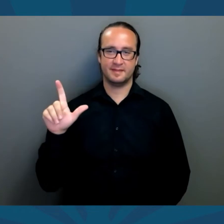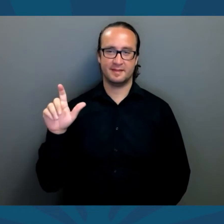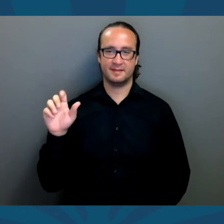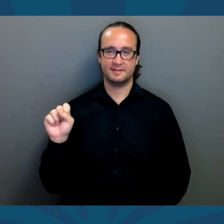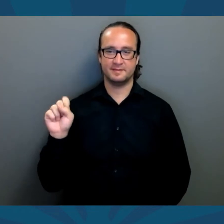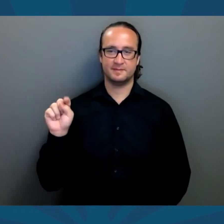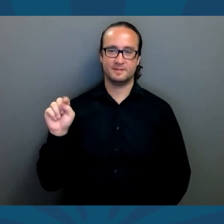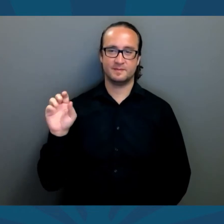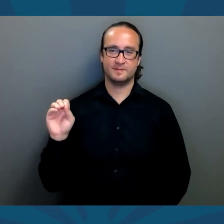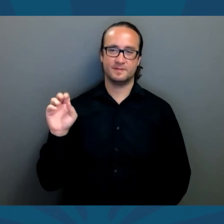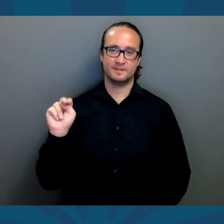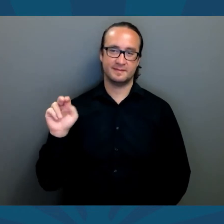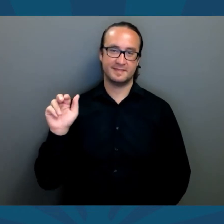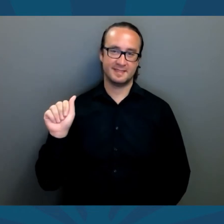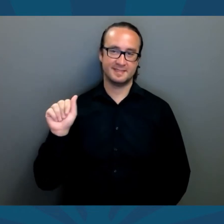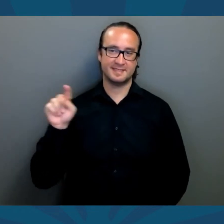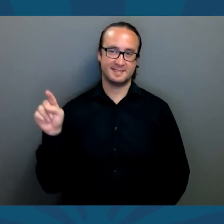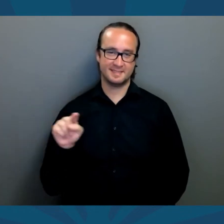www.leilaalstonaz.com.